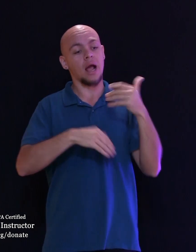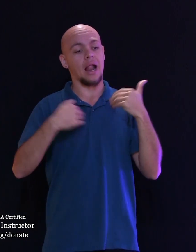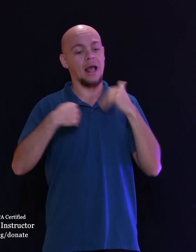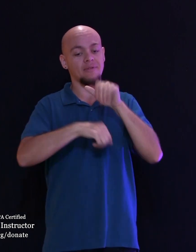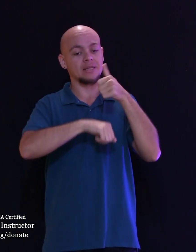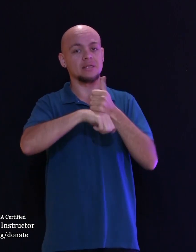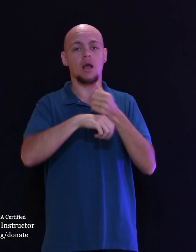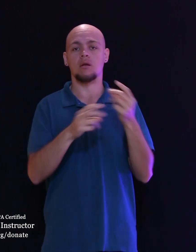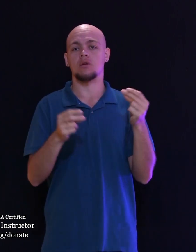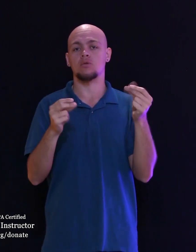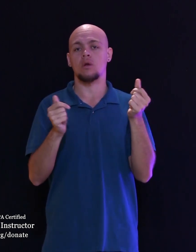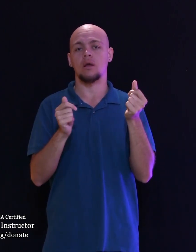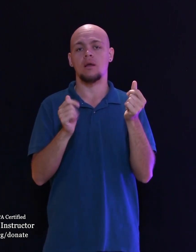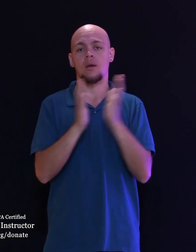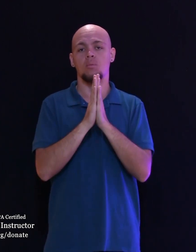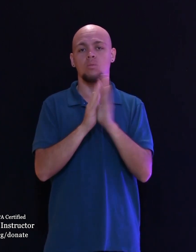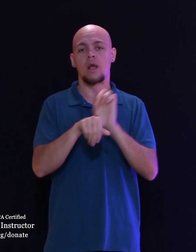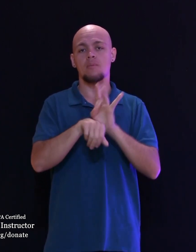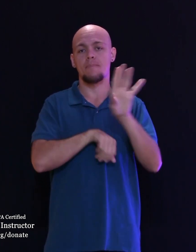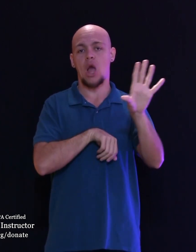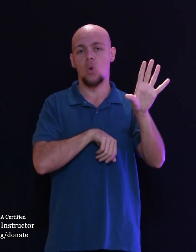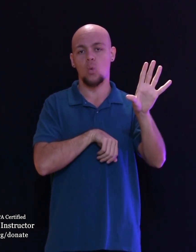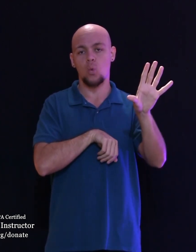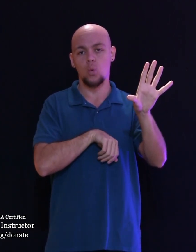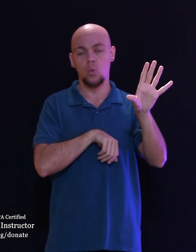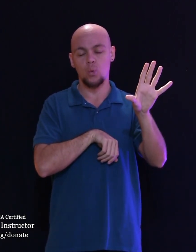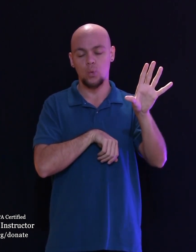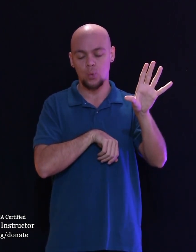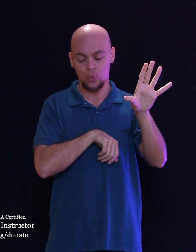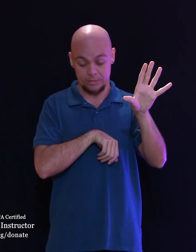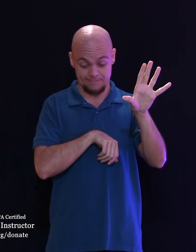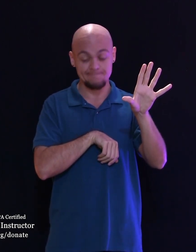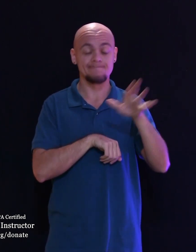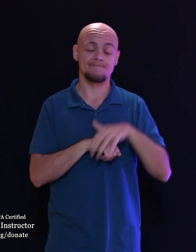other. Guess how fast prayer would be out of school?